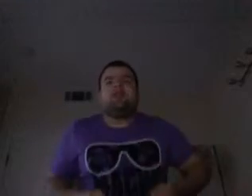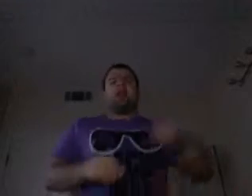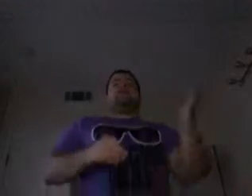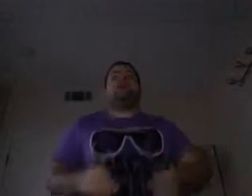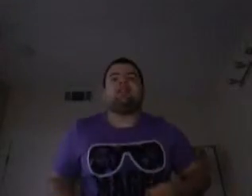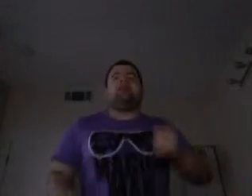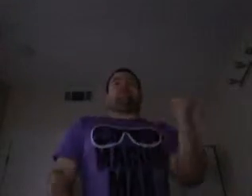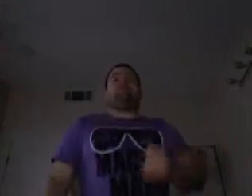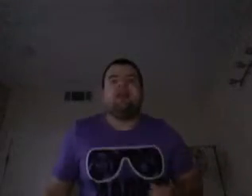They talk to me.